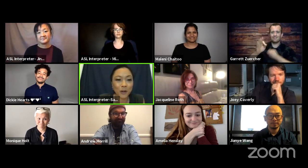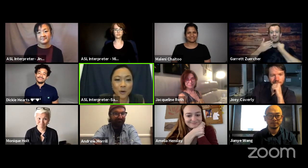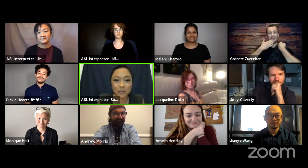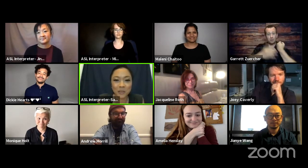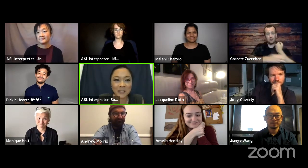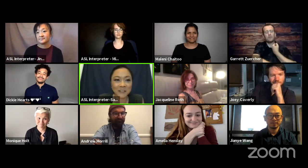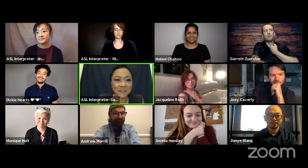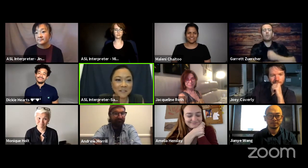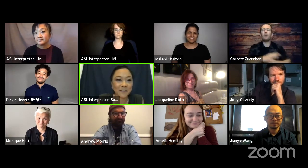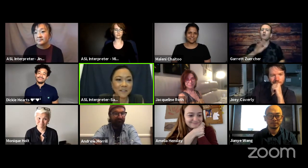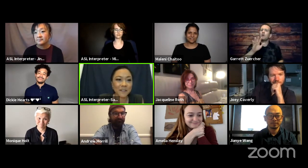help, Amelia.